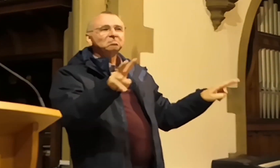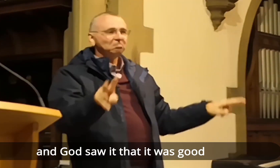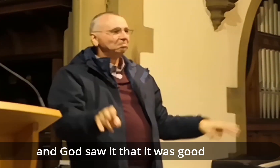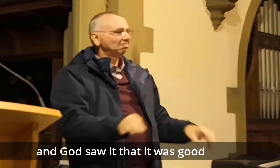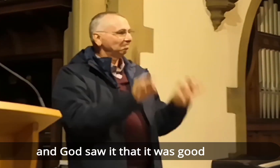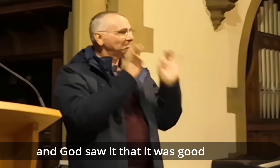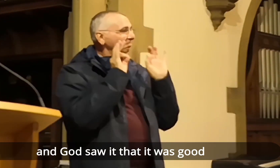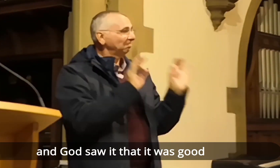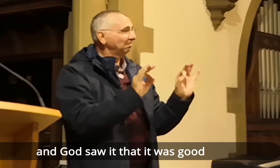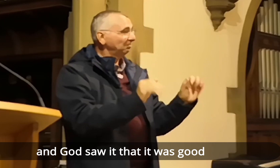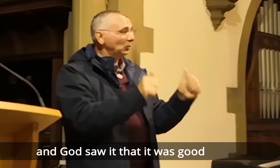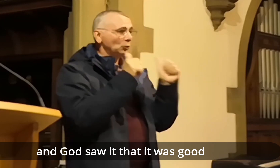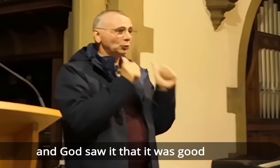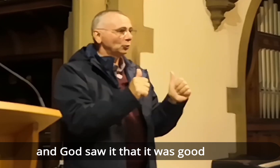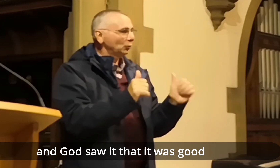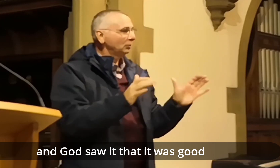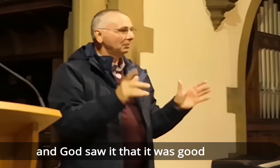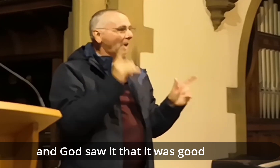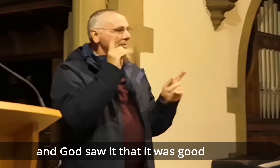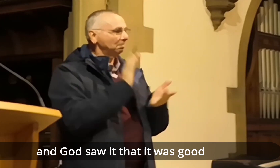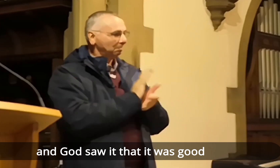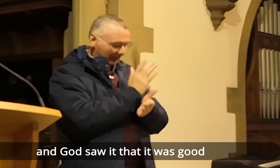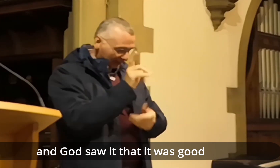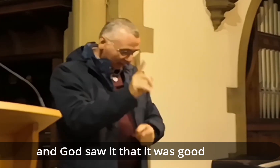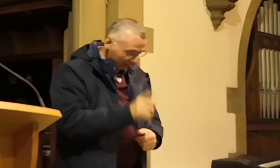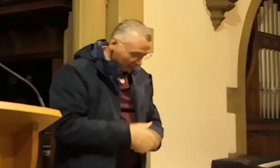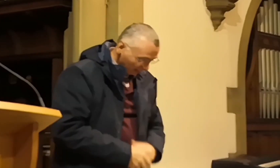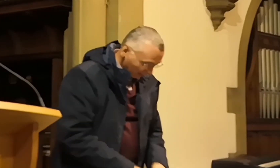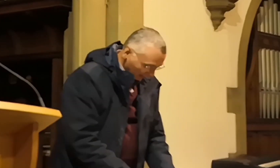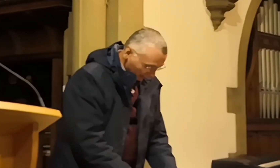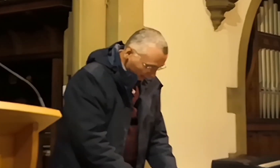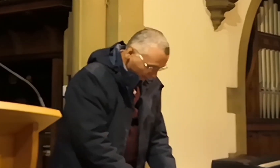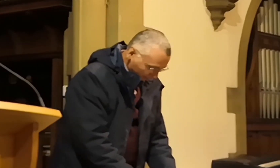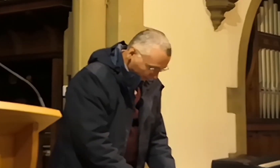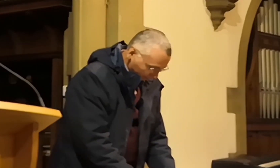And God saw it, that it was good.